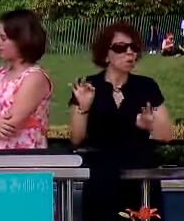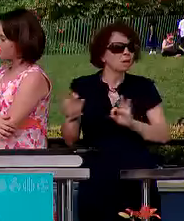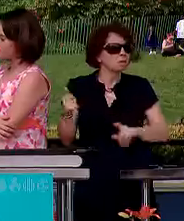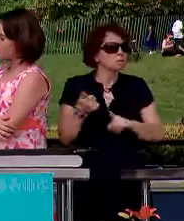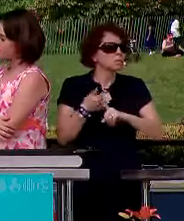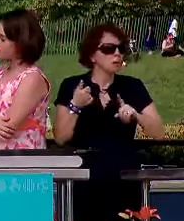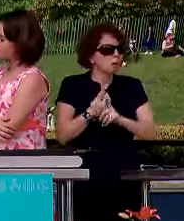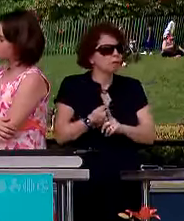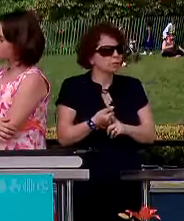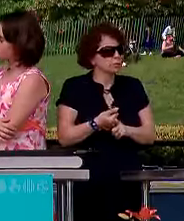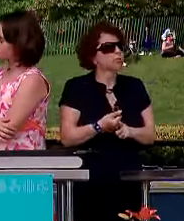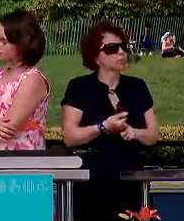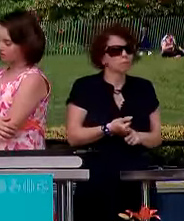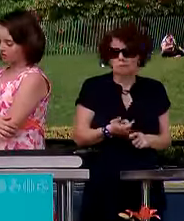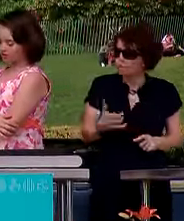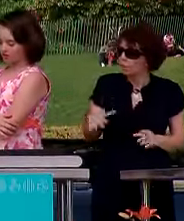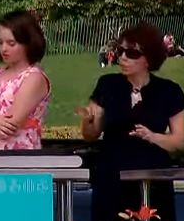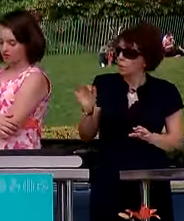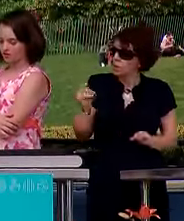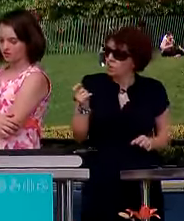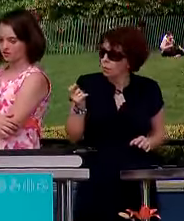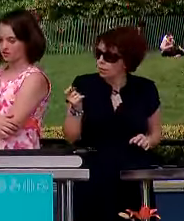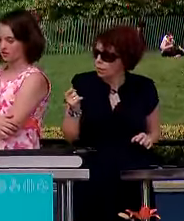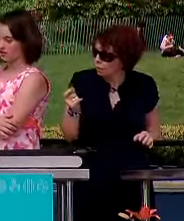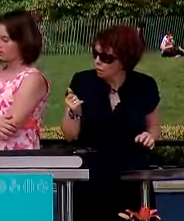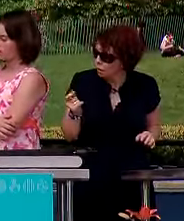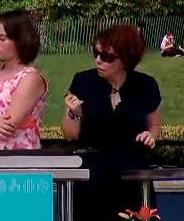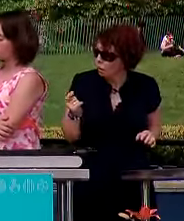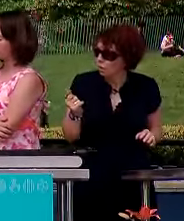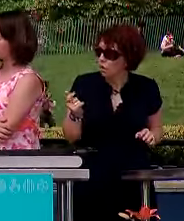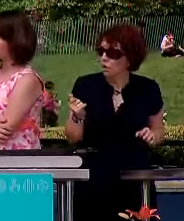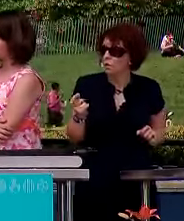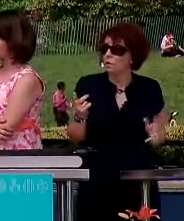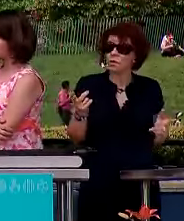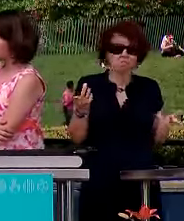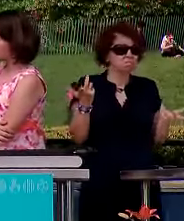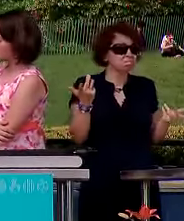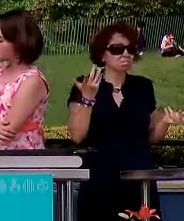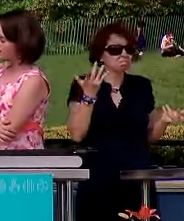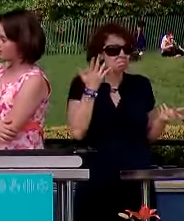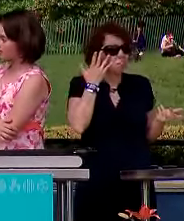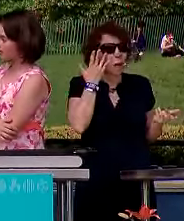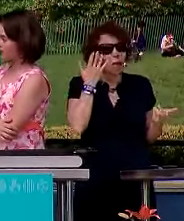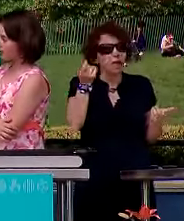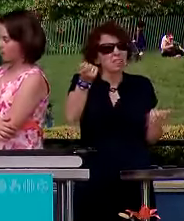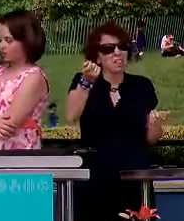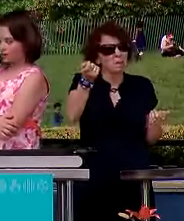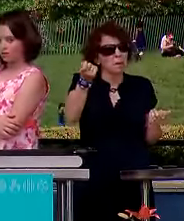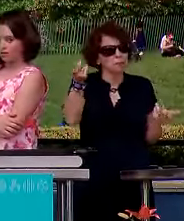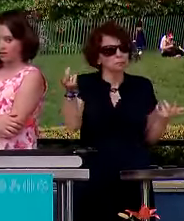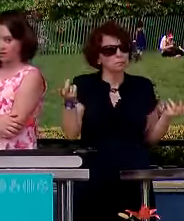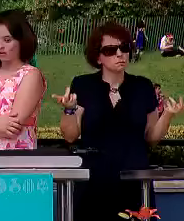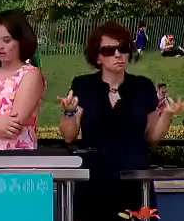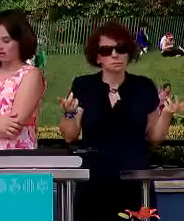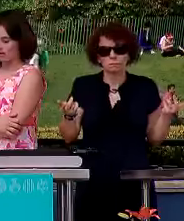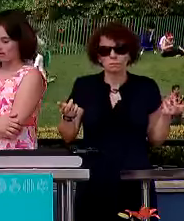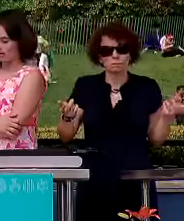Put a little bit, just a little bit. You can take the spoon. Oops, sorry. Here, just a little bit.